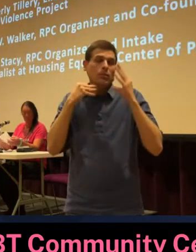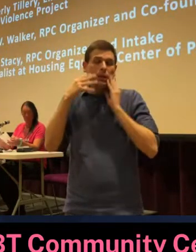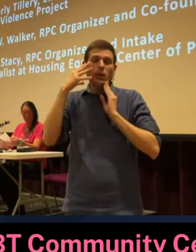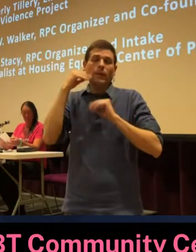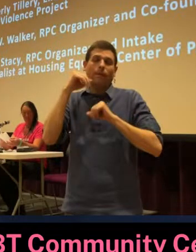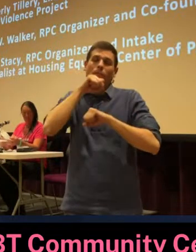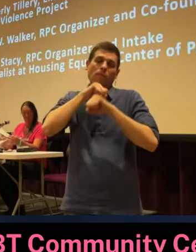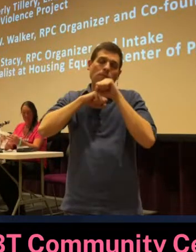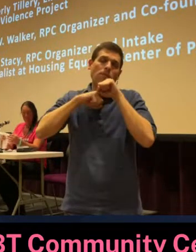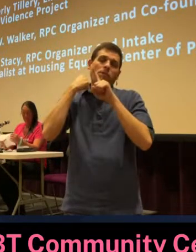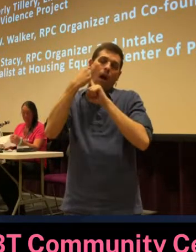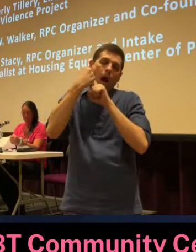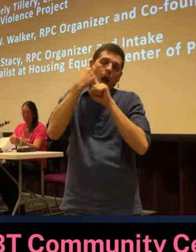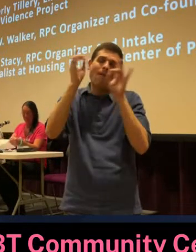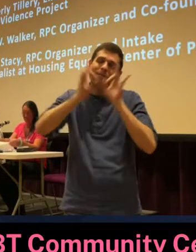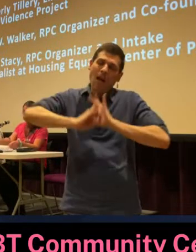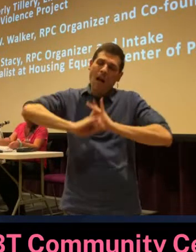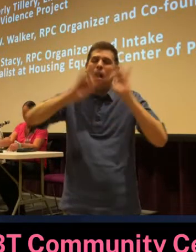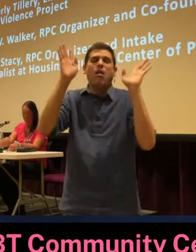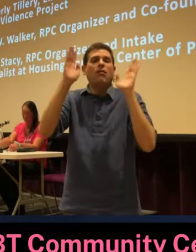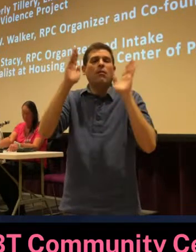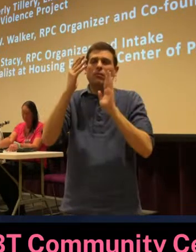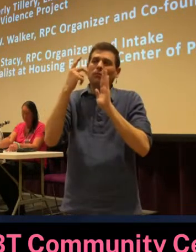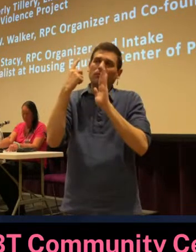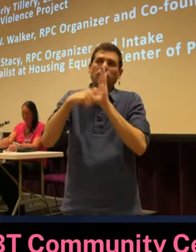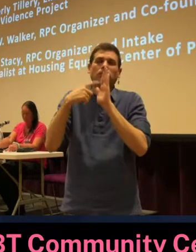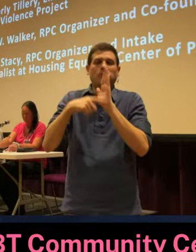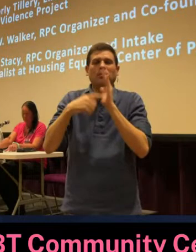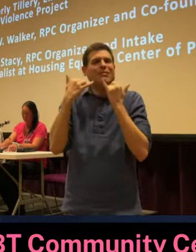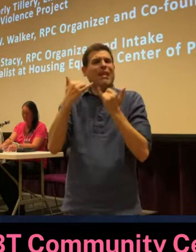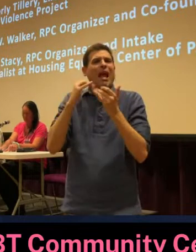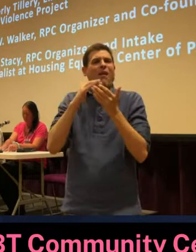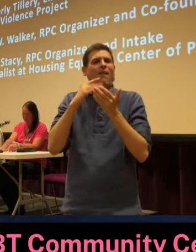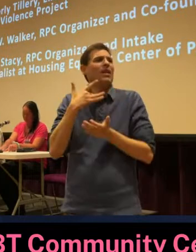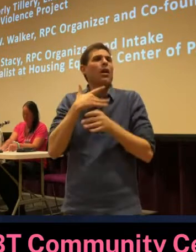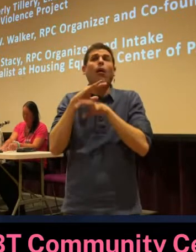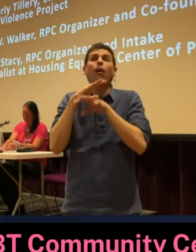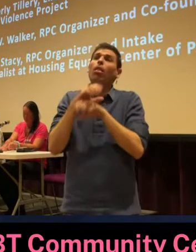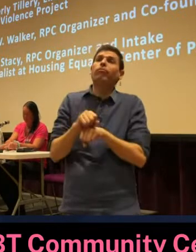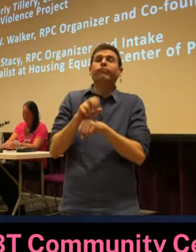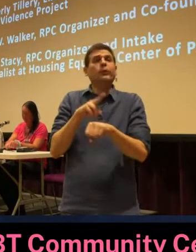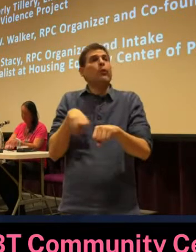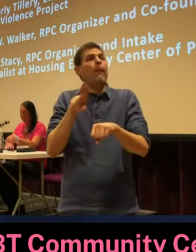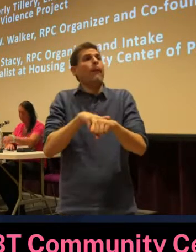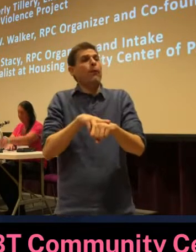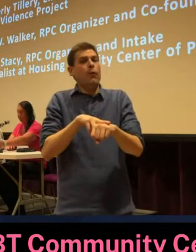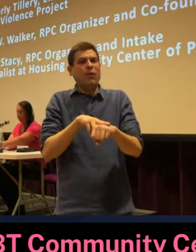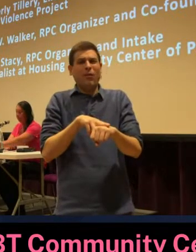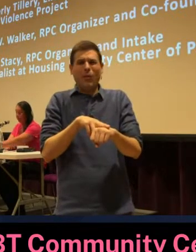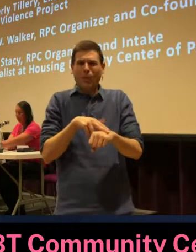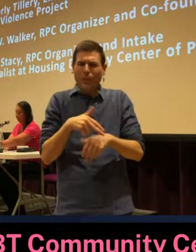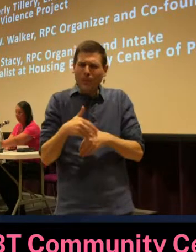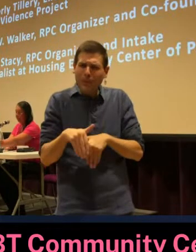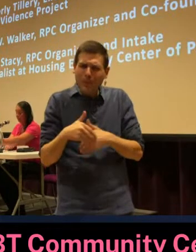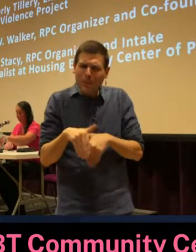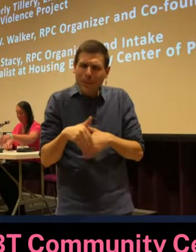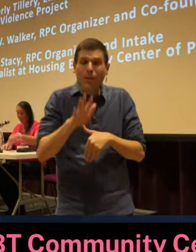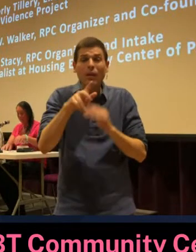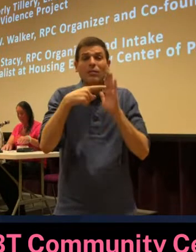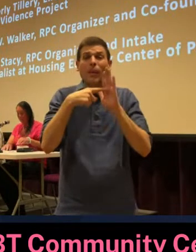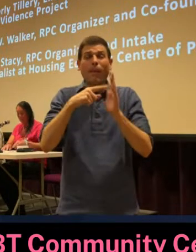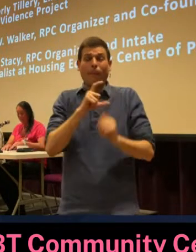a lot of ways, we've been seeing this normalization. So even when it comes to police